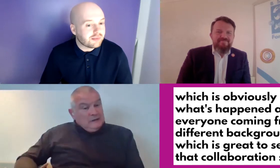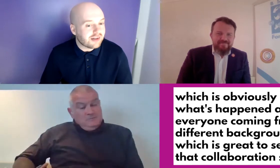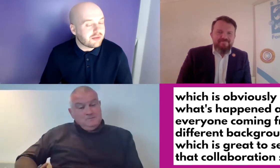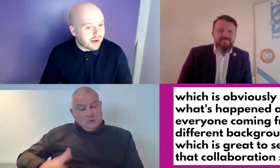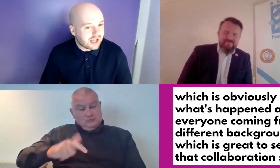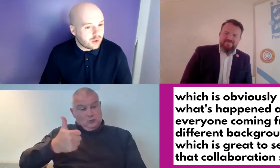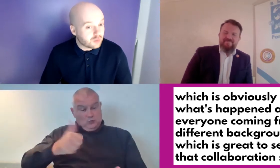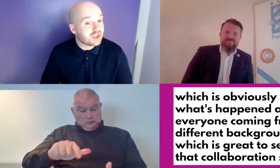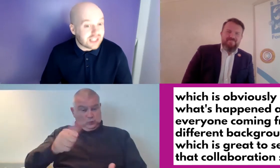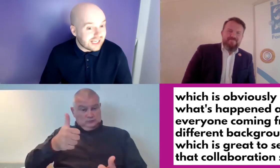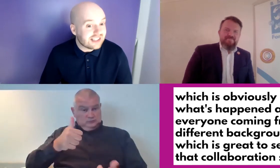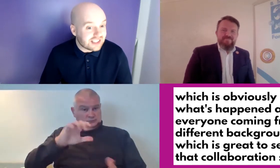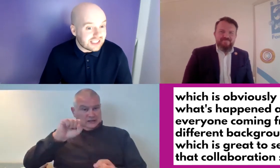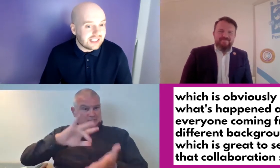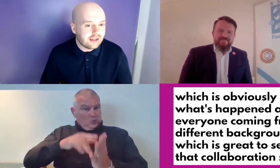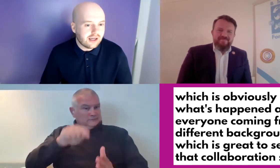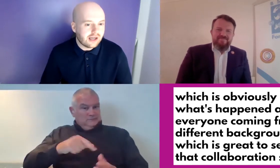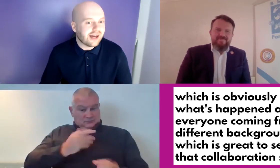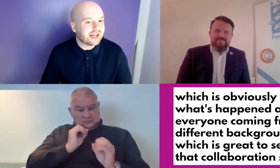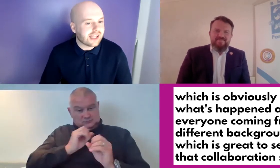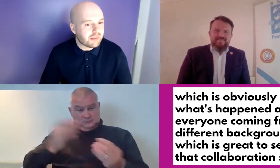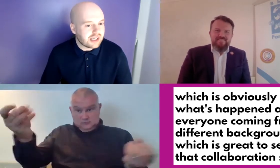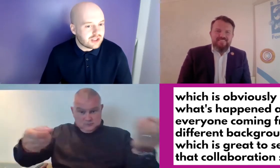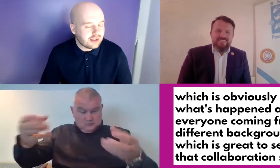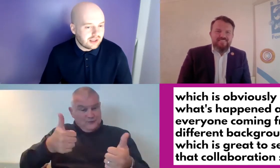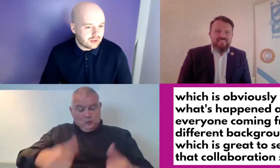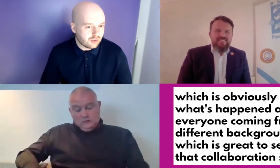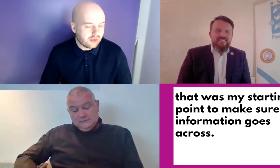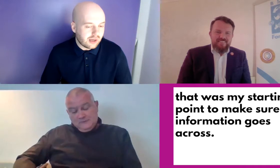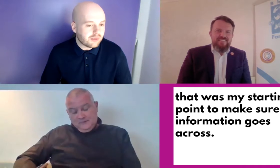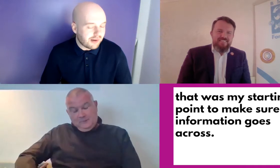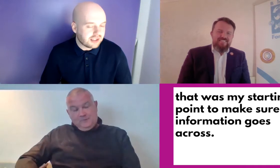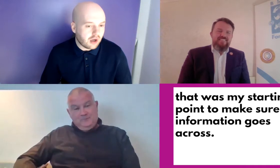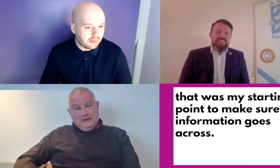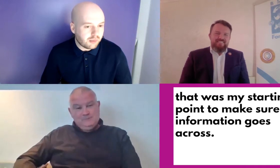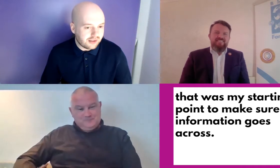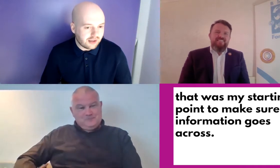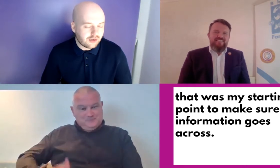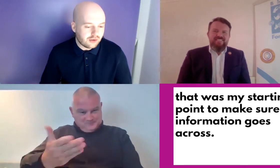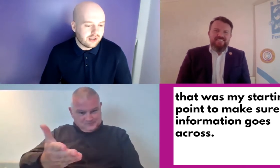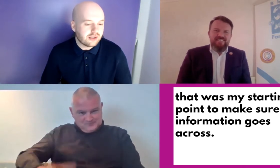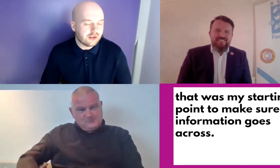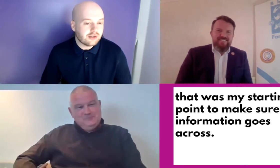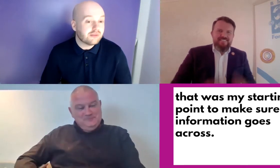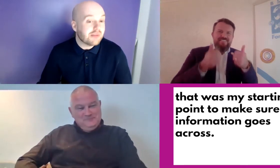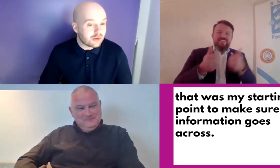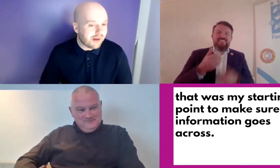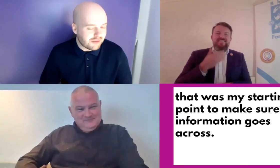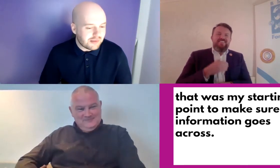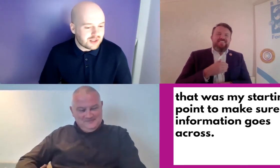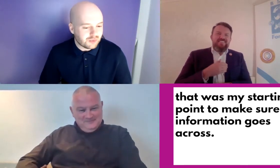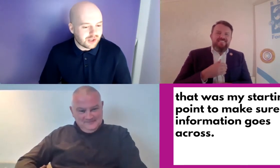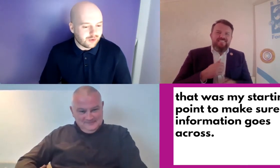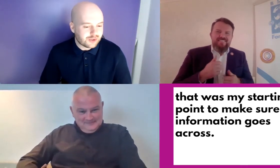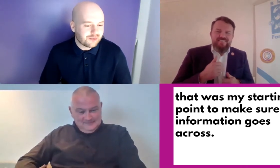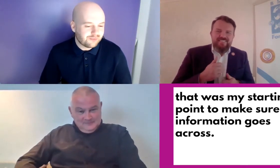from different backgrounds, which is great to see that collaboration. So that was my starting point there to make sure my